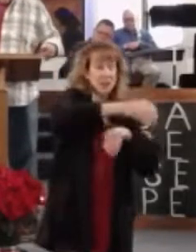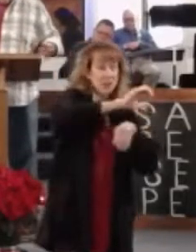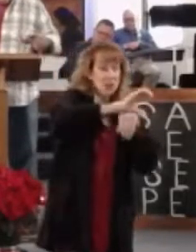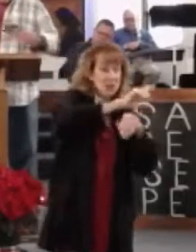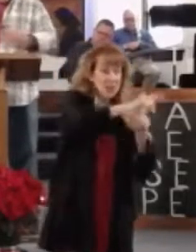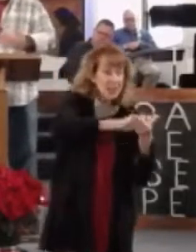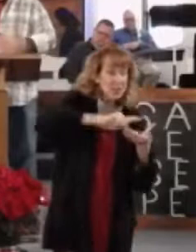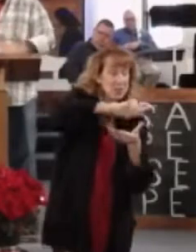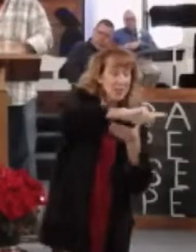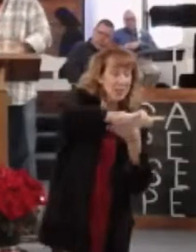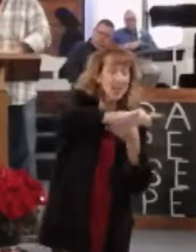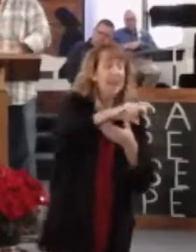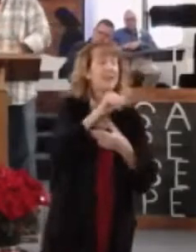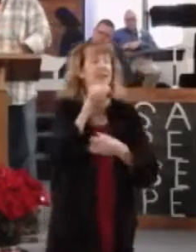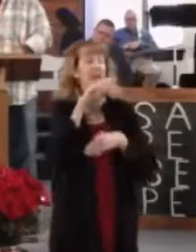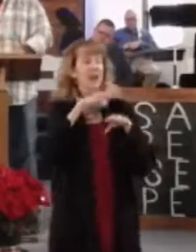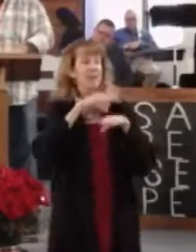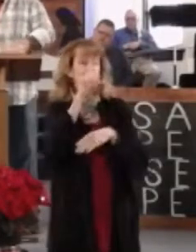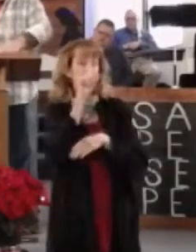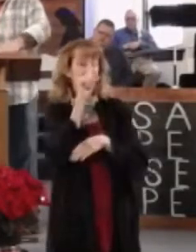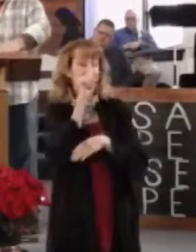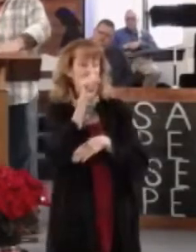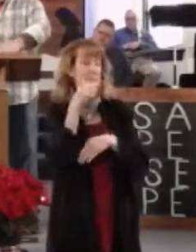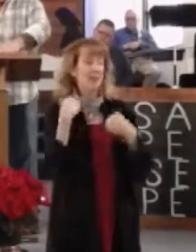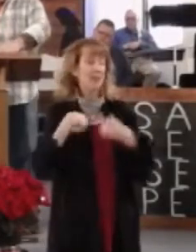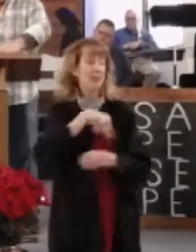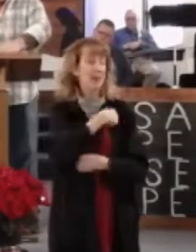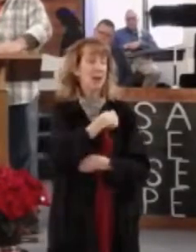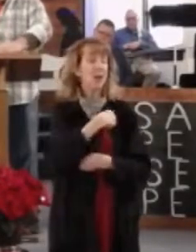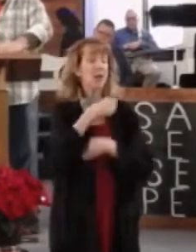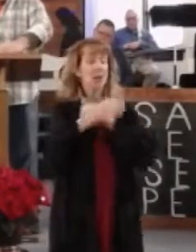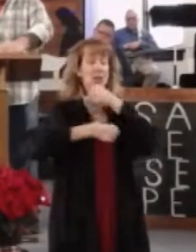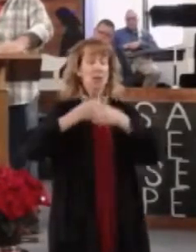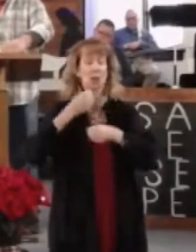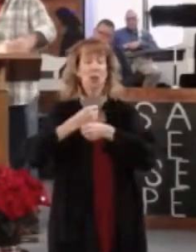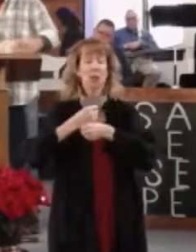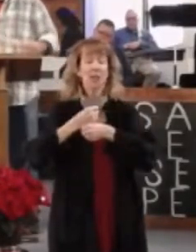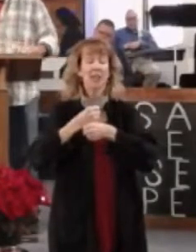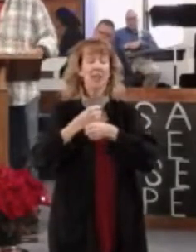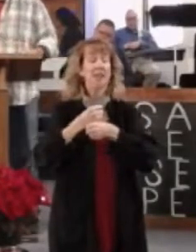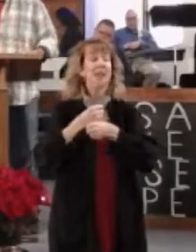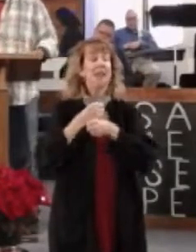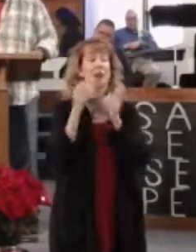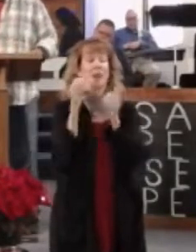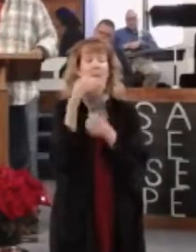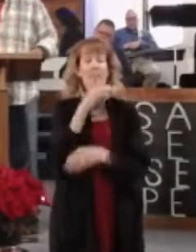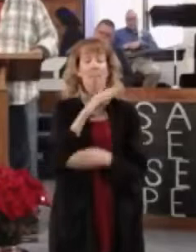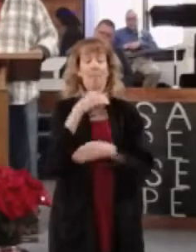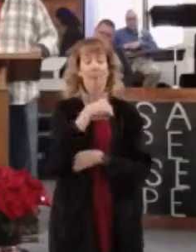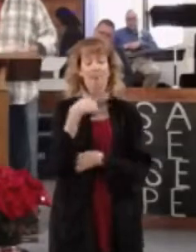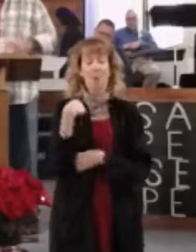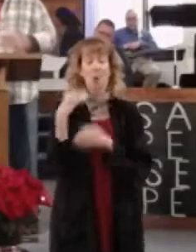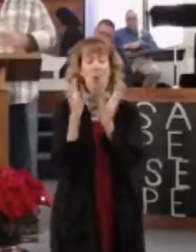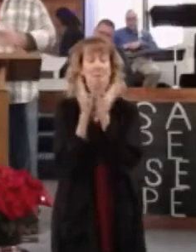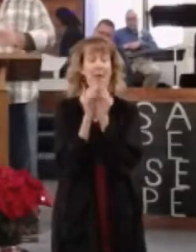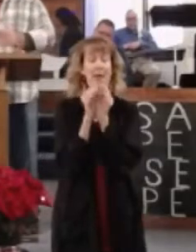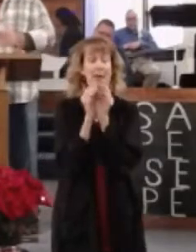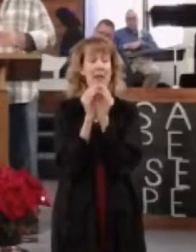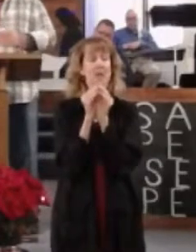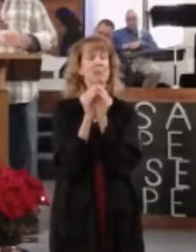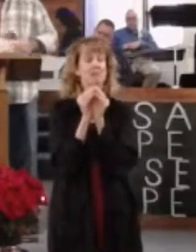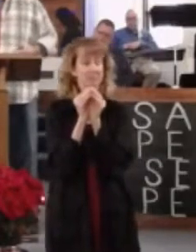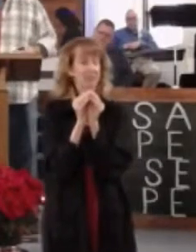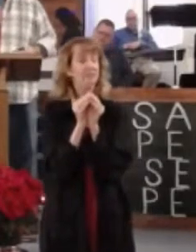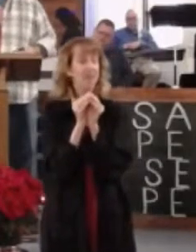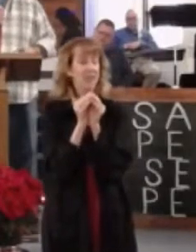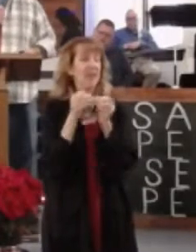the 20th, we have our annual members meeting. So that's kind of where we set our officers up, because the state says we have